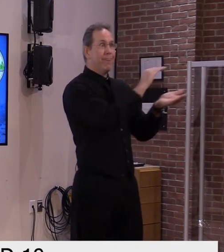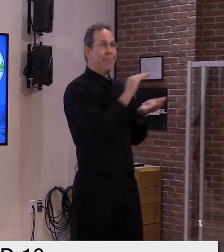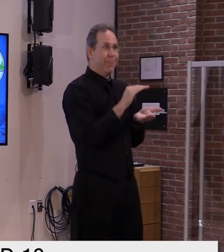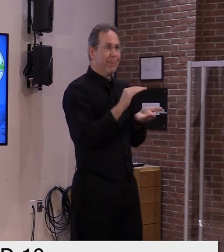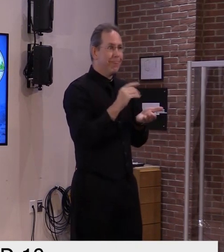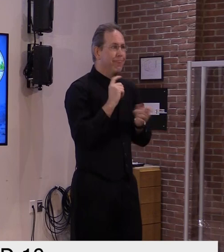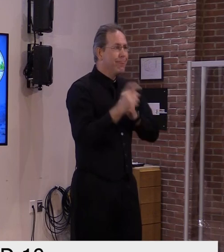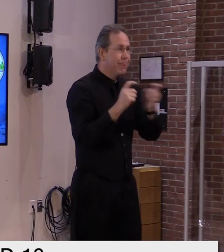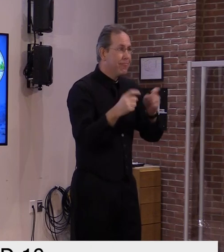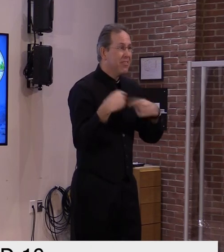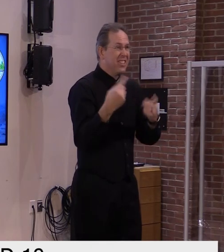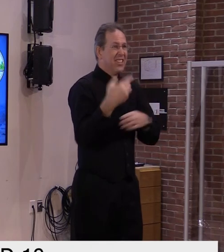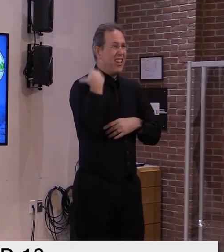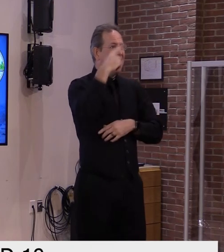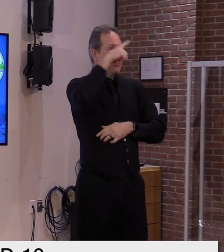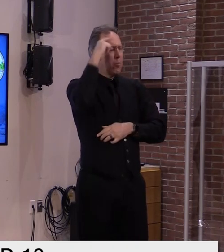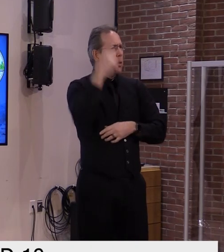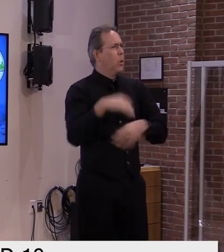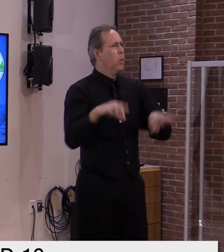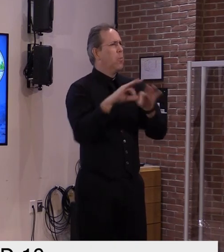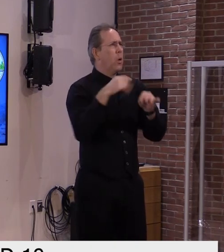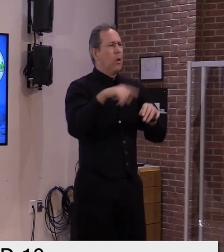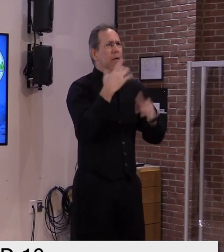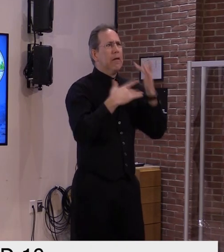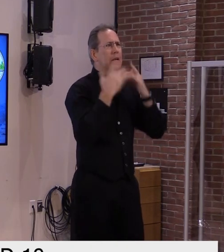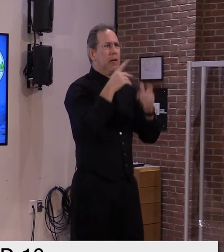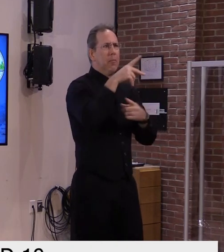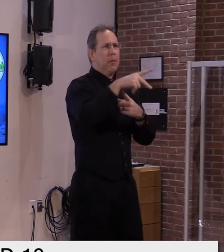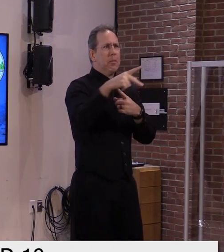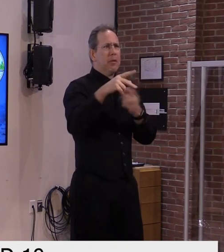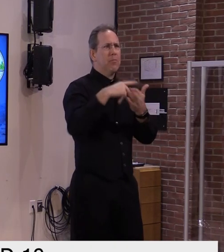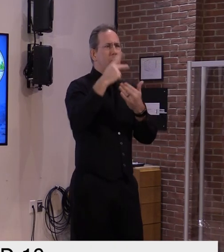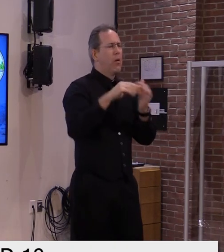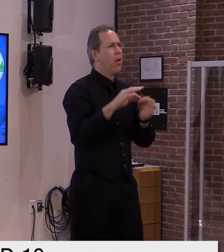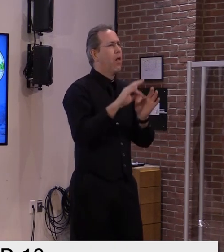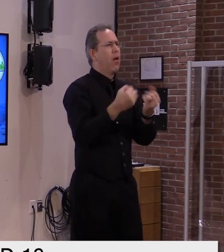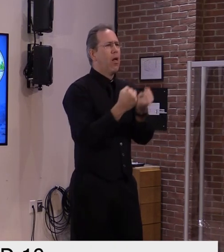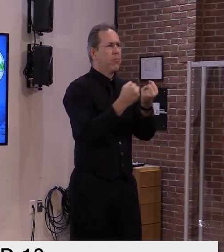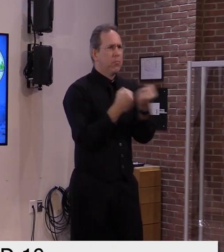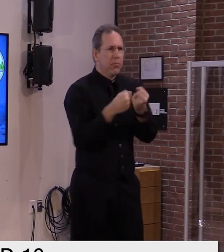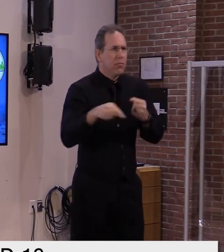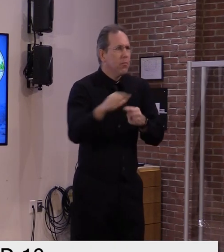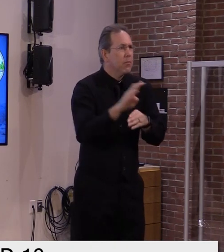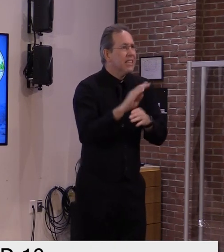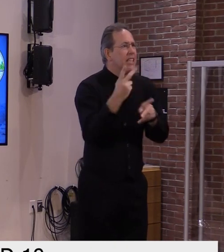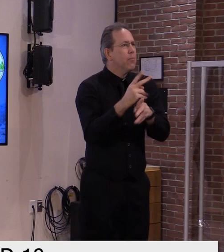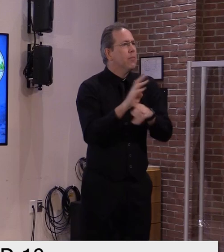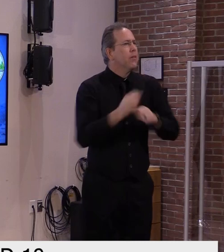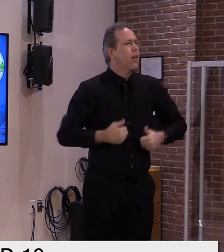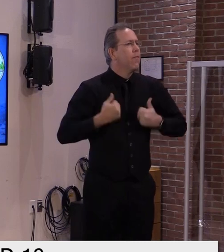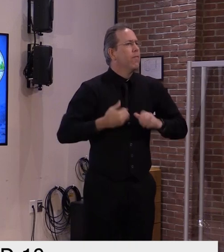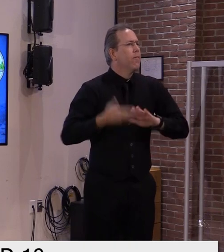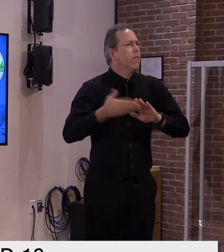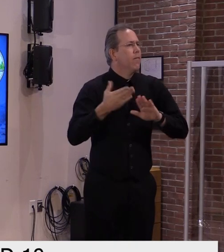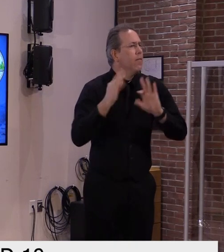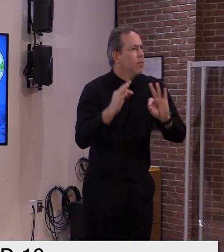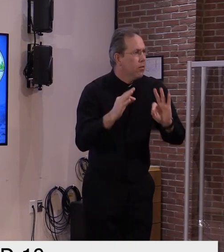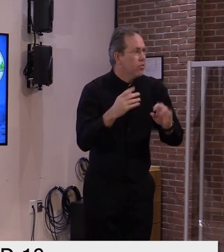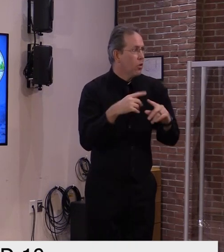program that helped keep businesses open and Vermonters employed. Now, Vermont lenders made